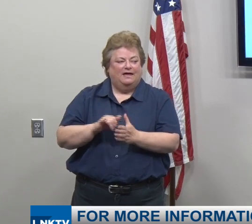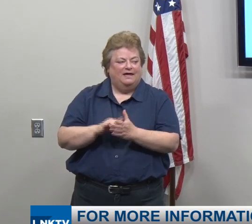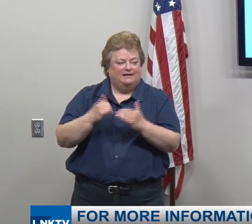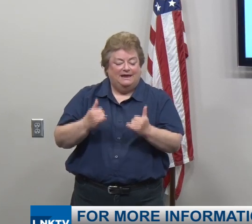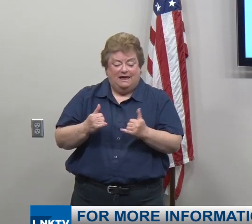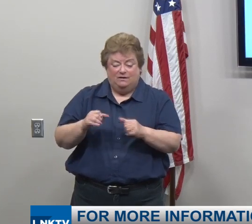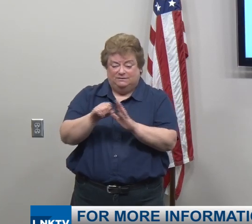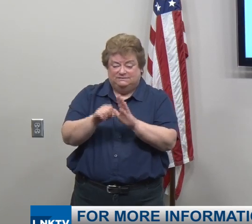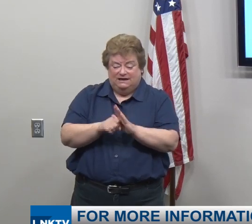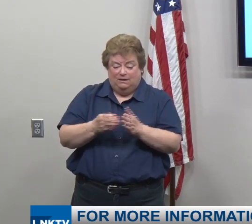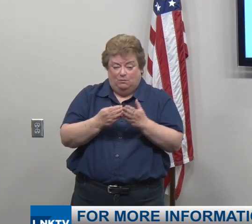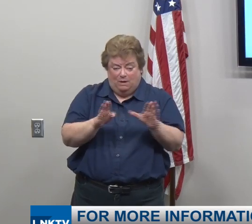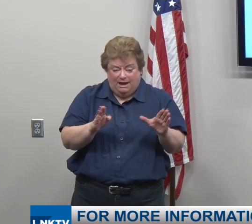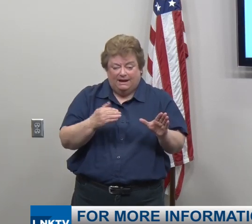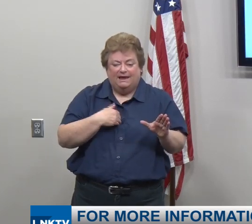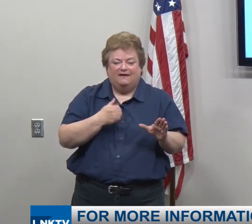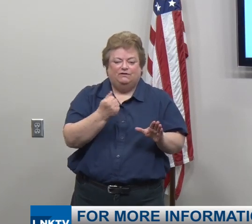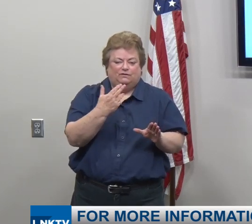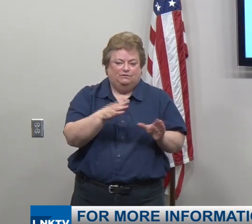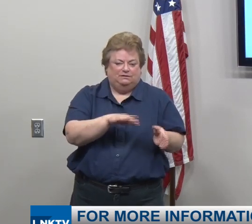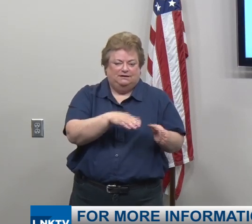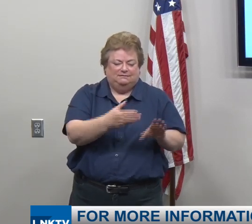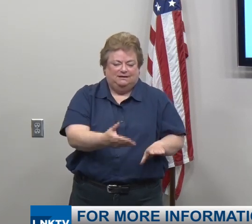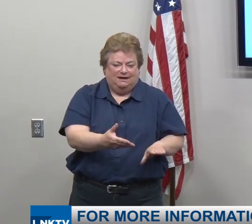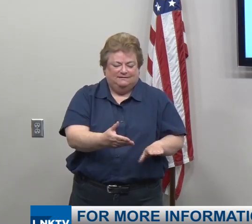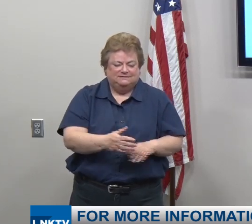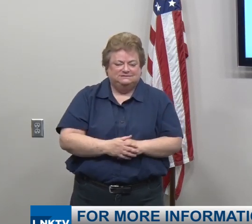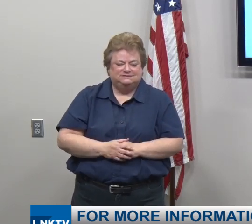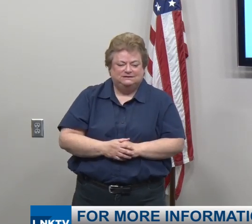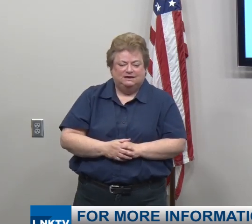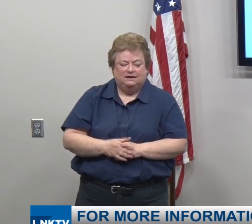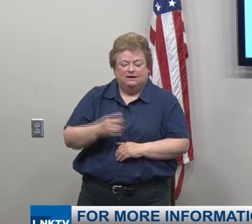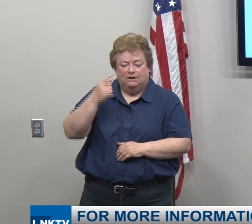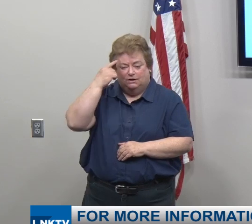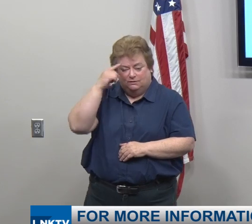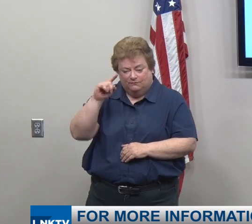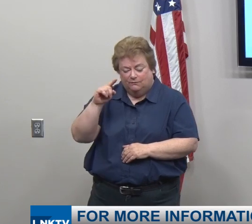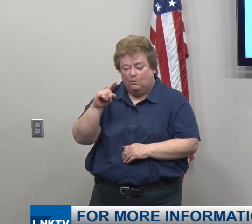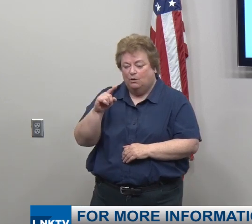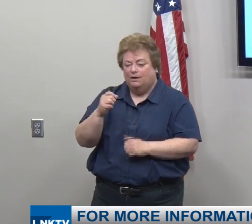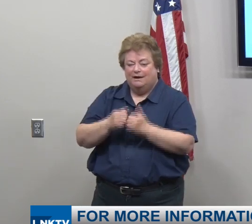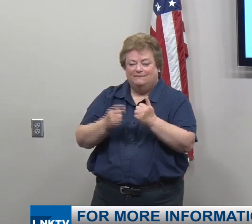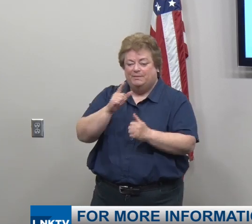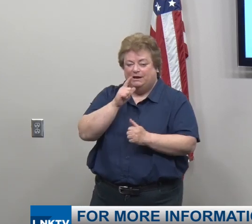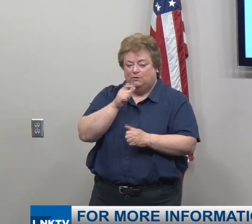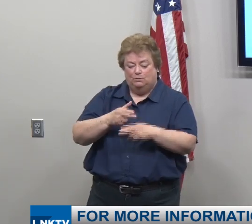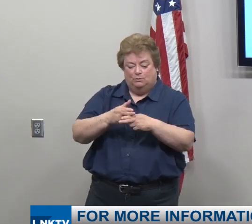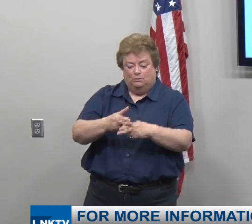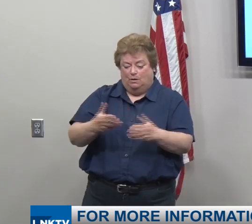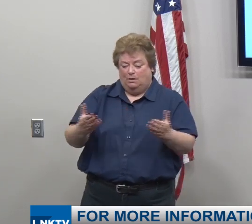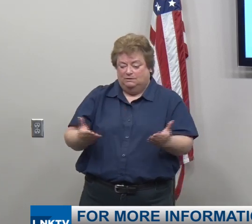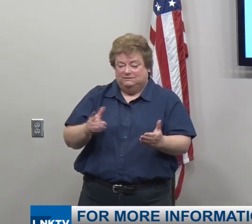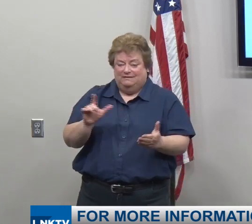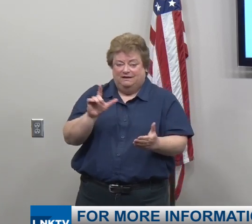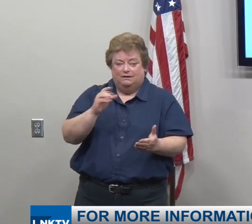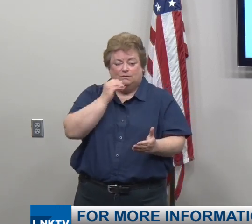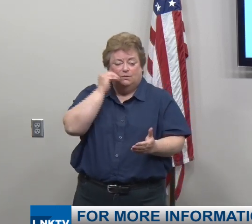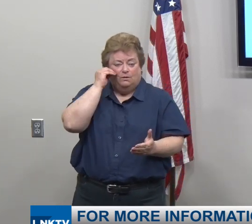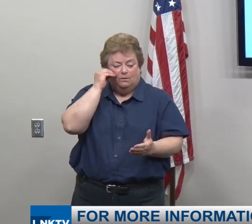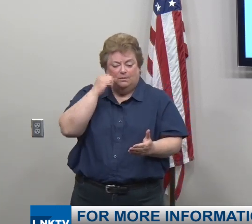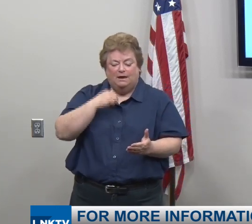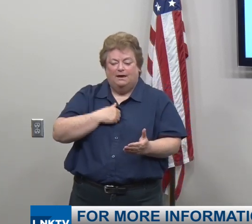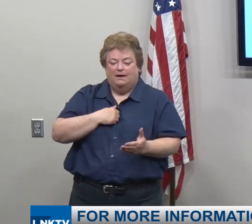deaths statewide to 13. On behalf of everyone who calls Lincoln home, I offer our